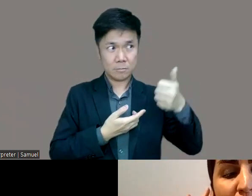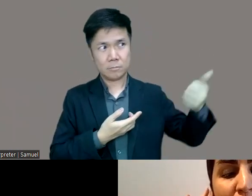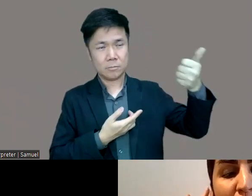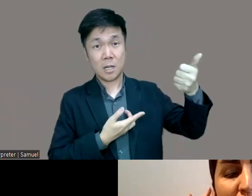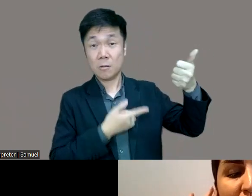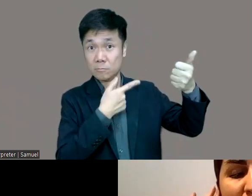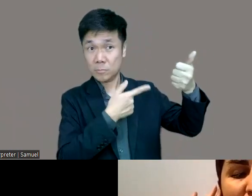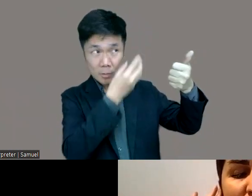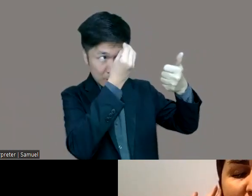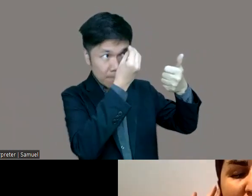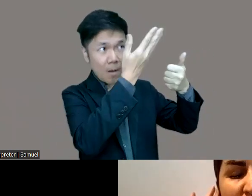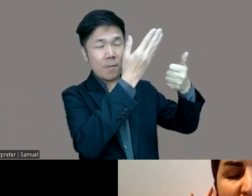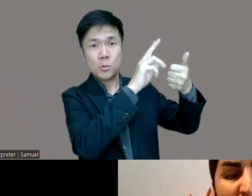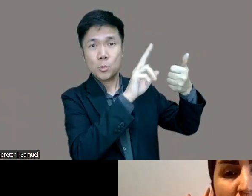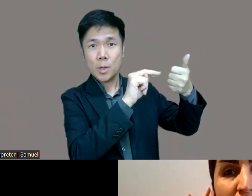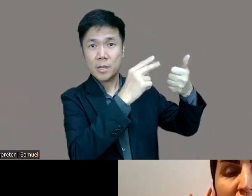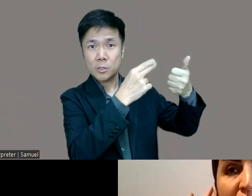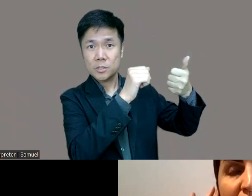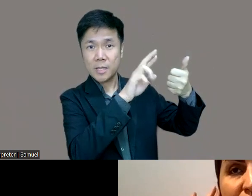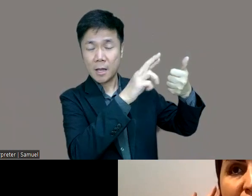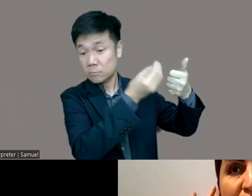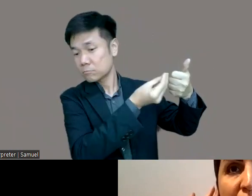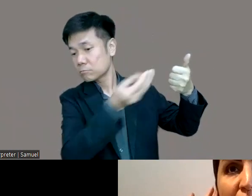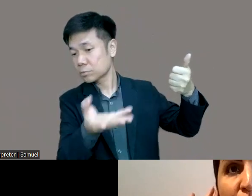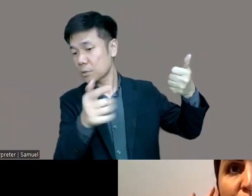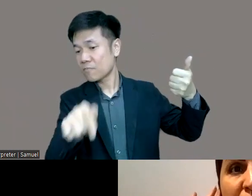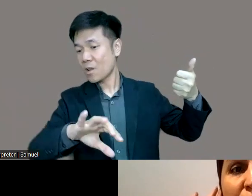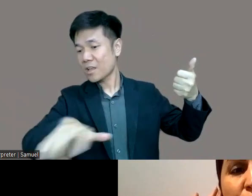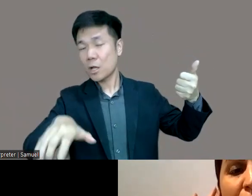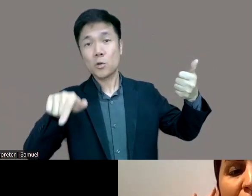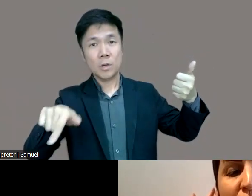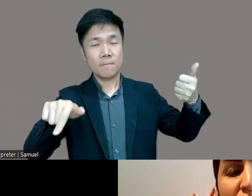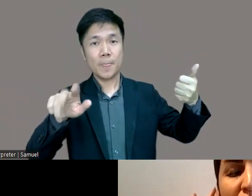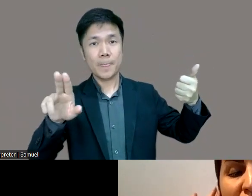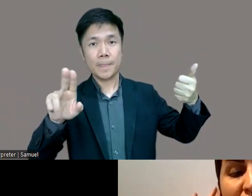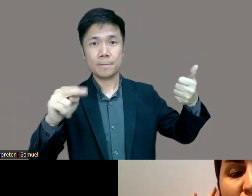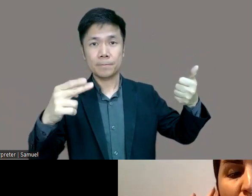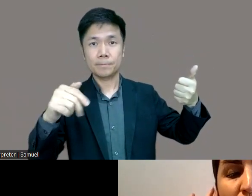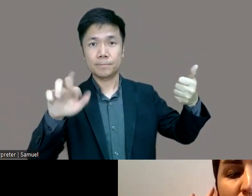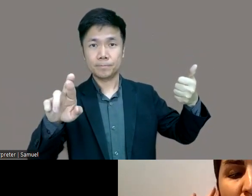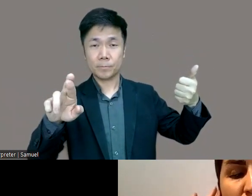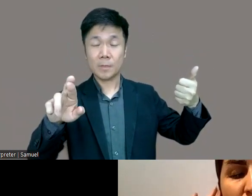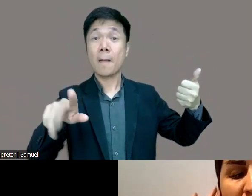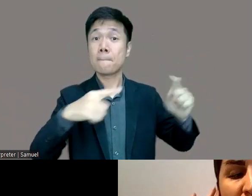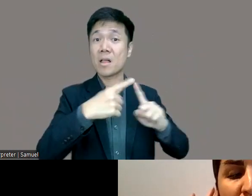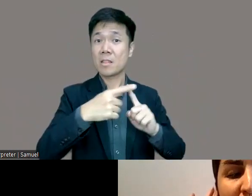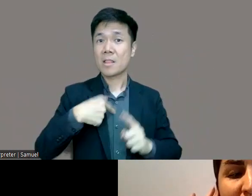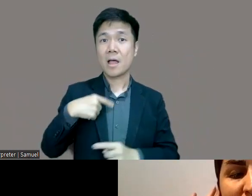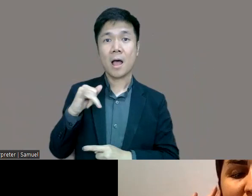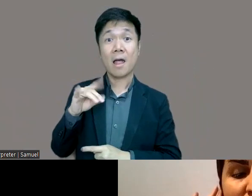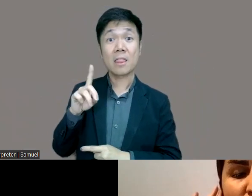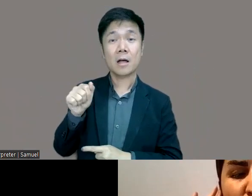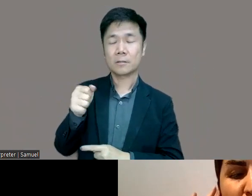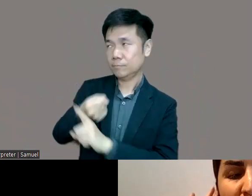to the UNHCR country level team. At the same time, we do advocacy with the government, so we